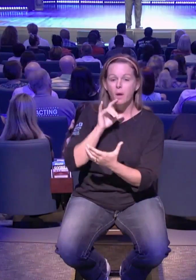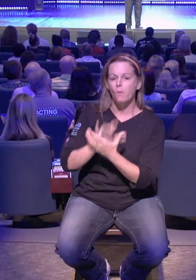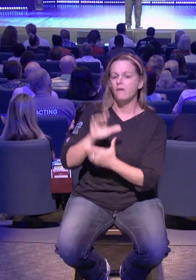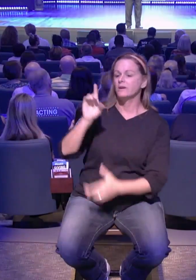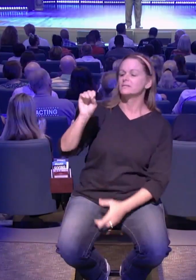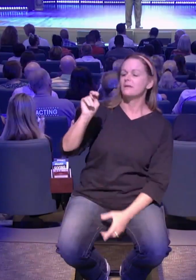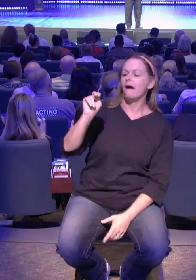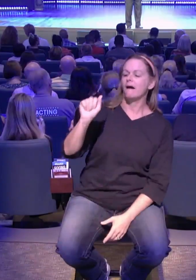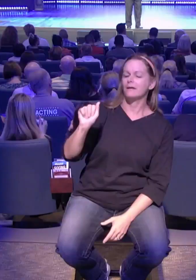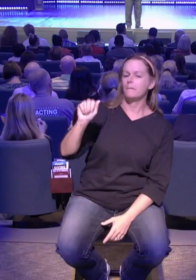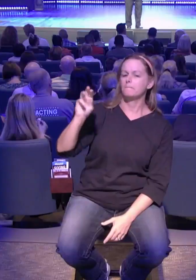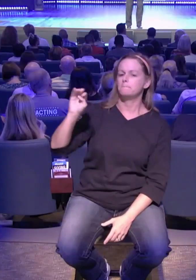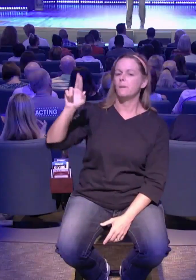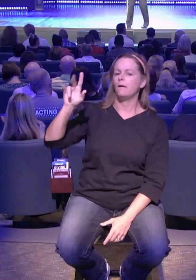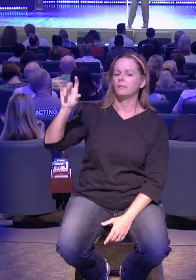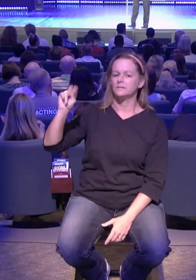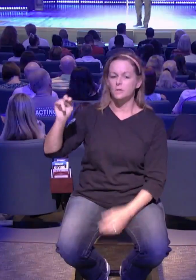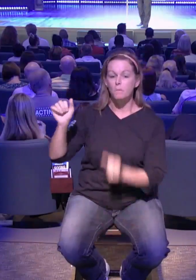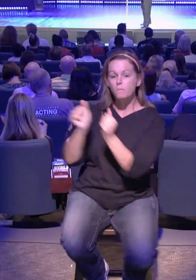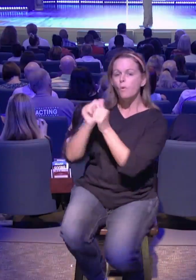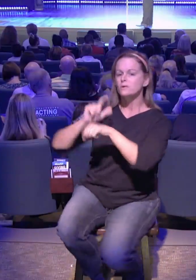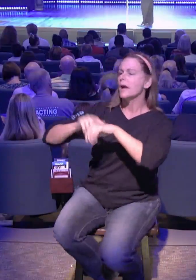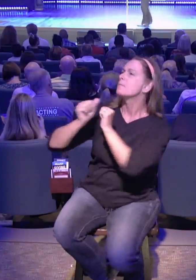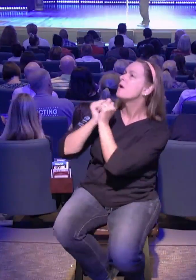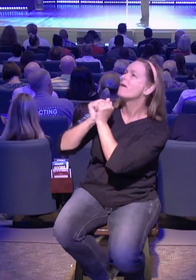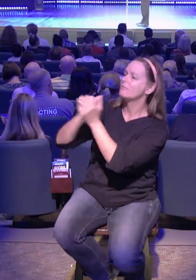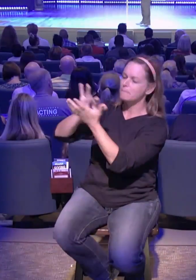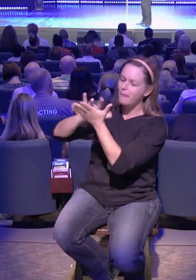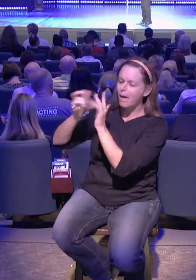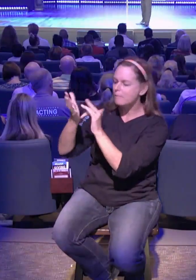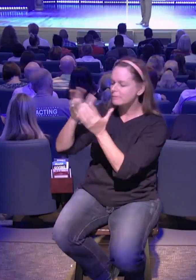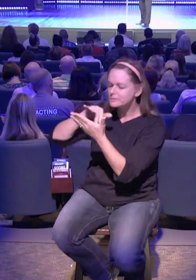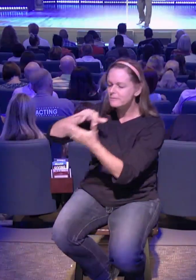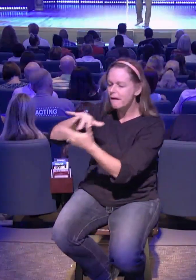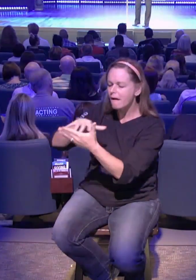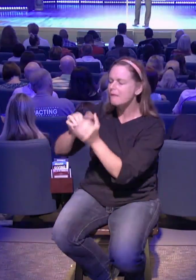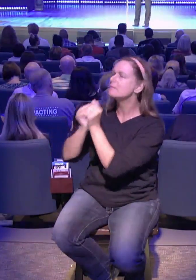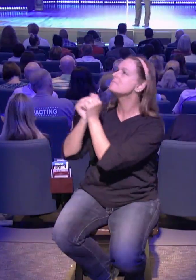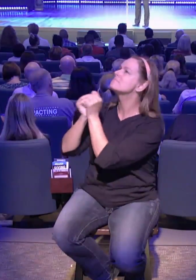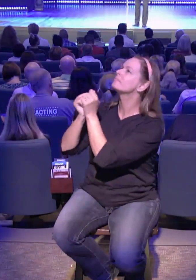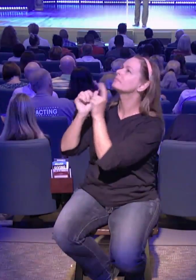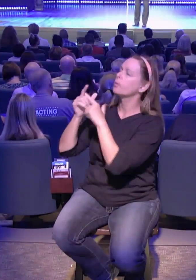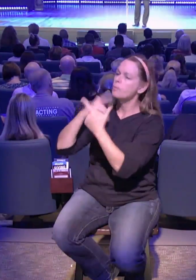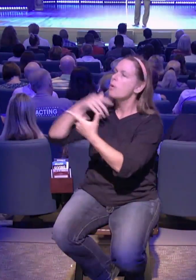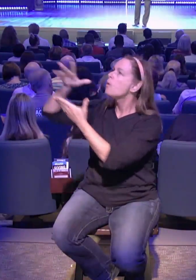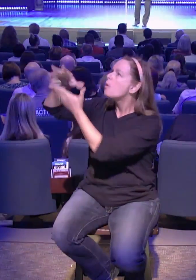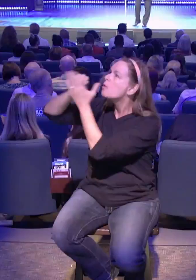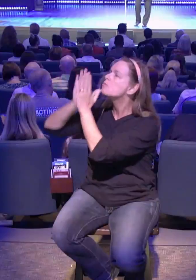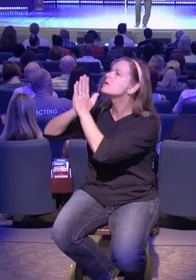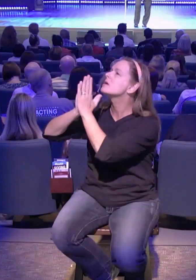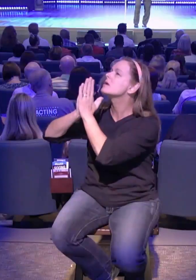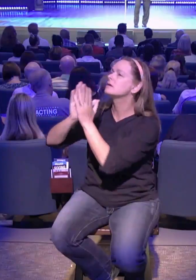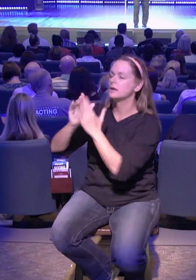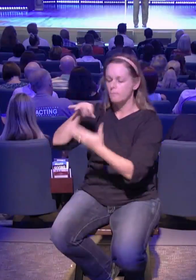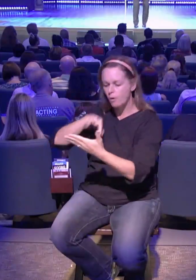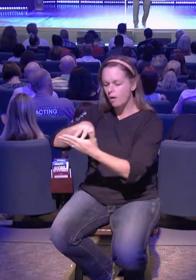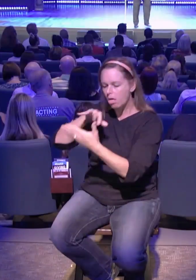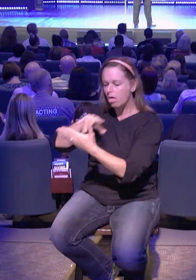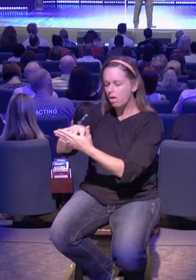true about relationships? And by the way, you know, Don and I have been hanging out together for 56 years, and it